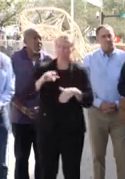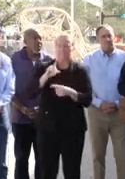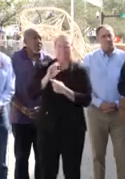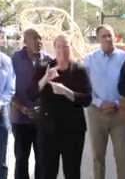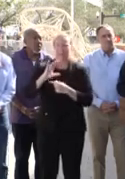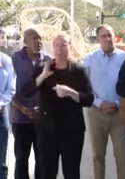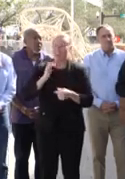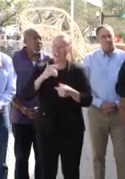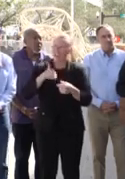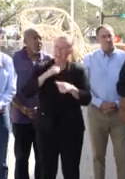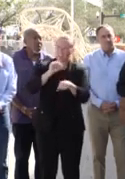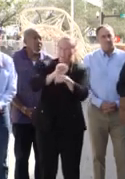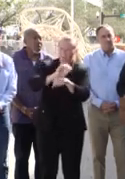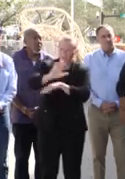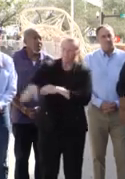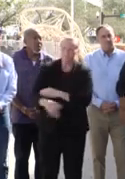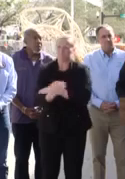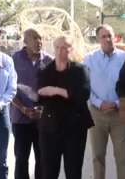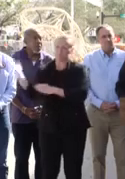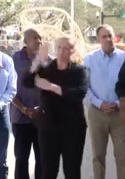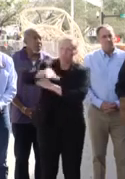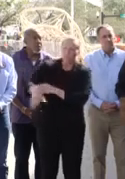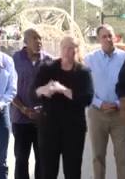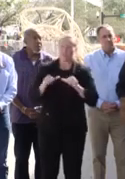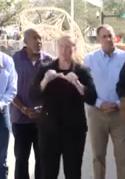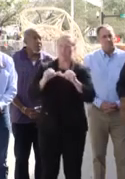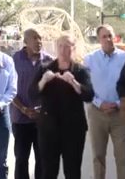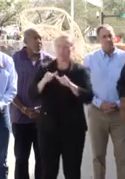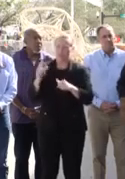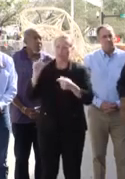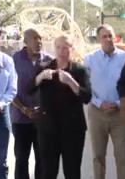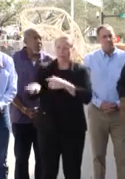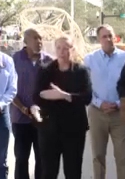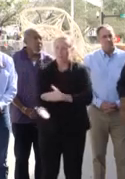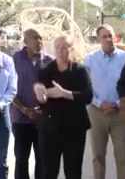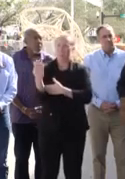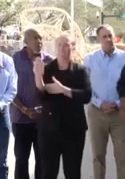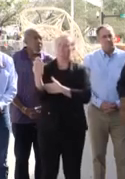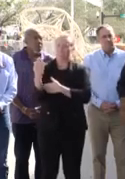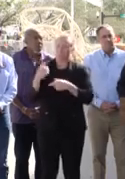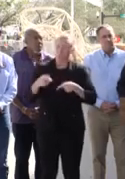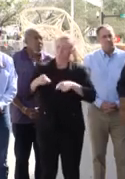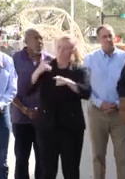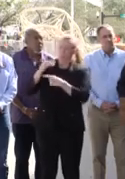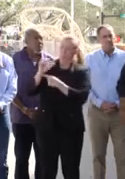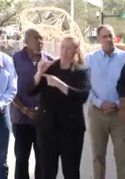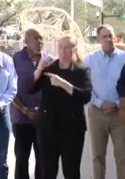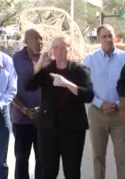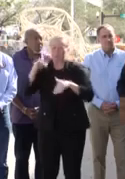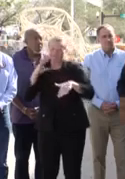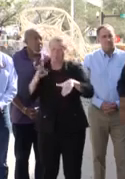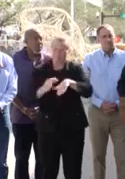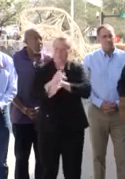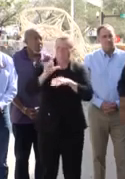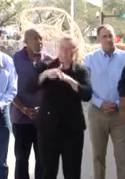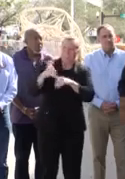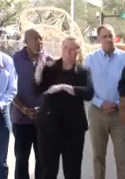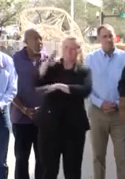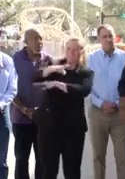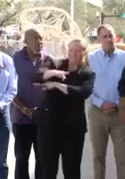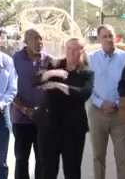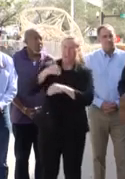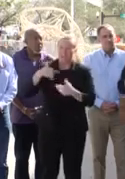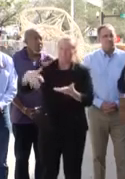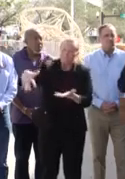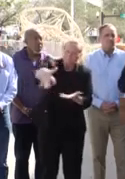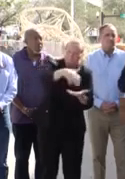clock. And you had in the wee hours of the morning, as Milton was expected to make landfall later that day, you still had this debris